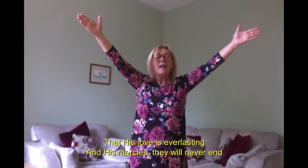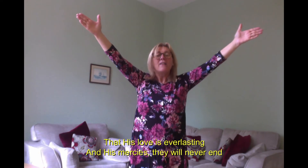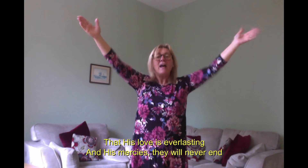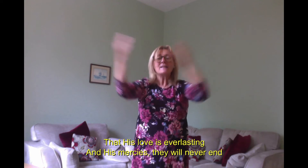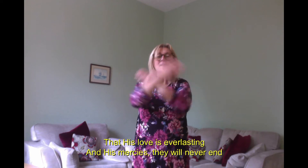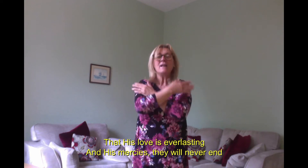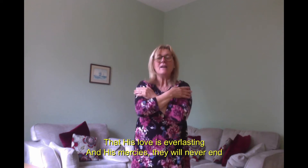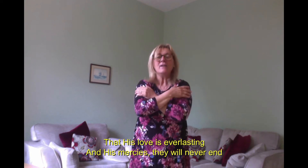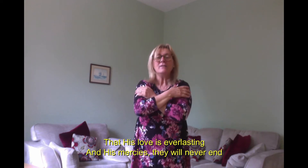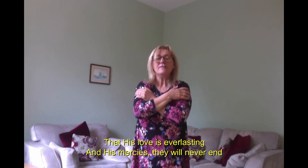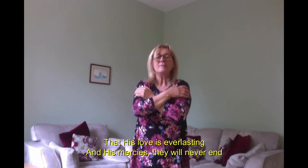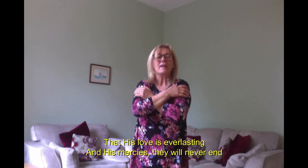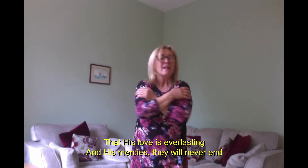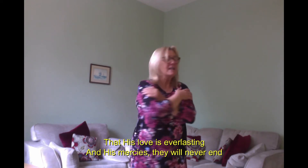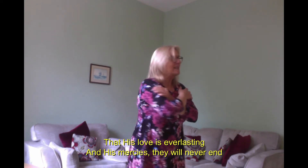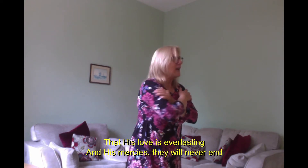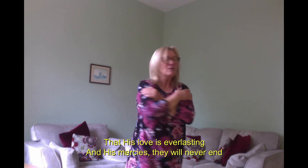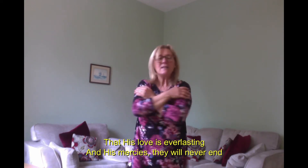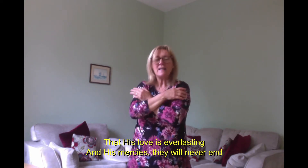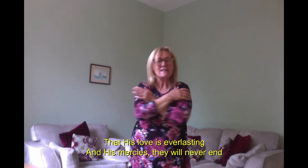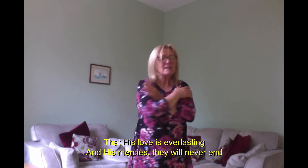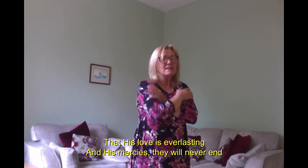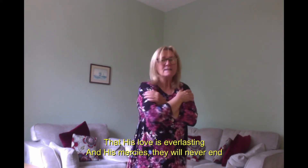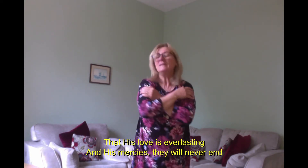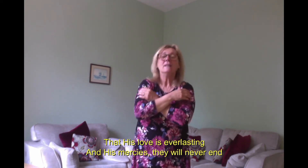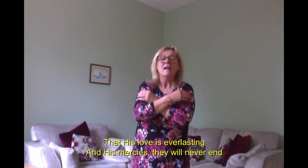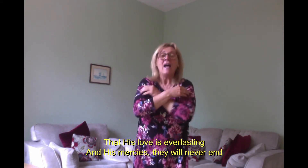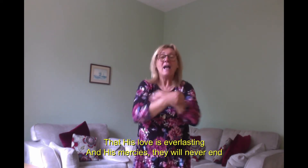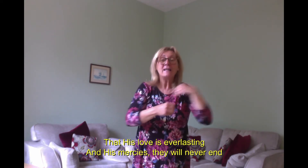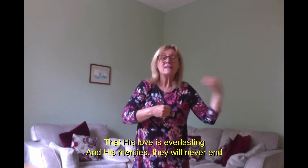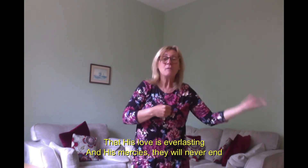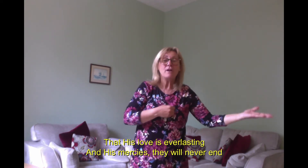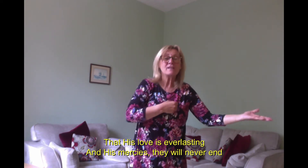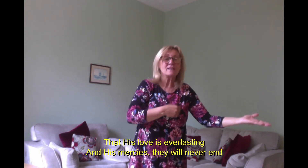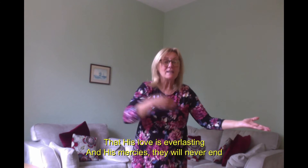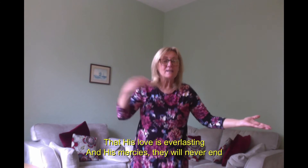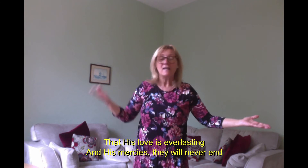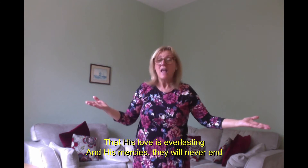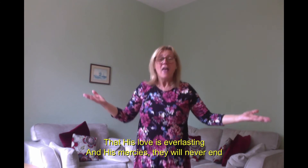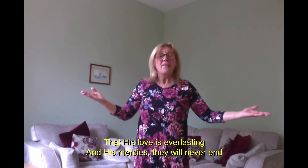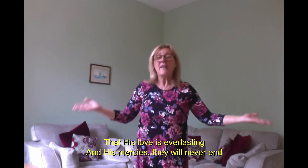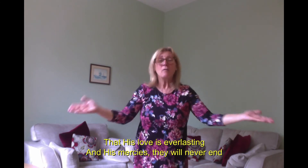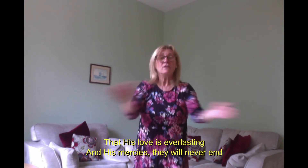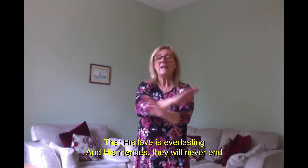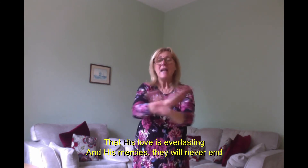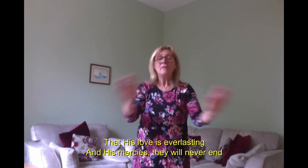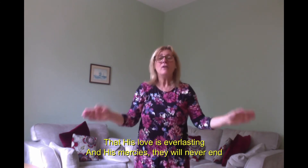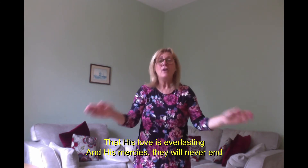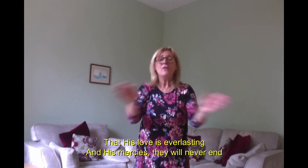that His love is everlasting and His mercy they will never